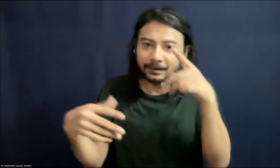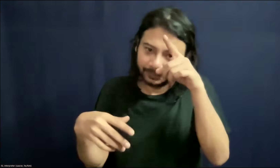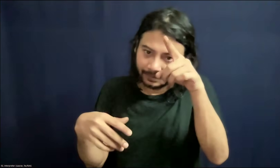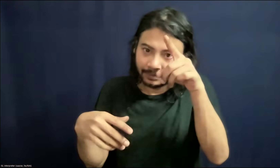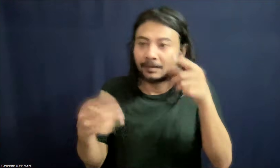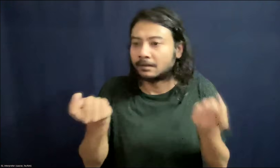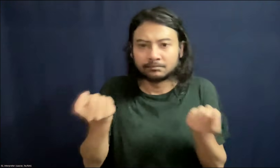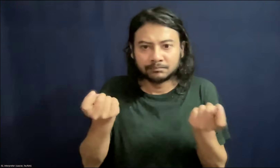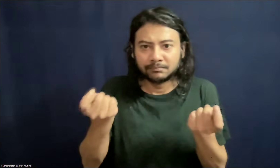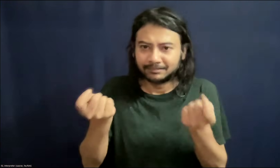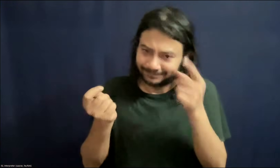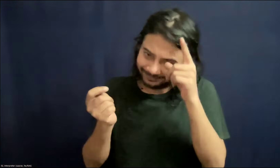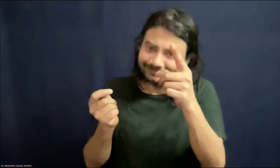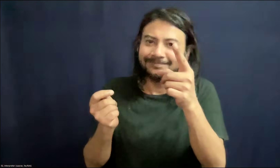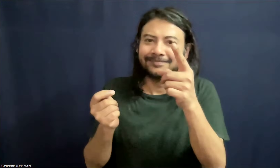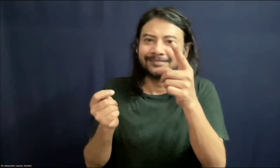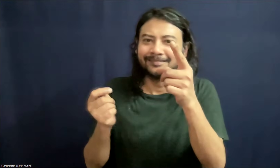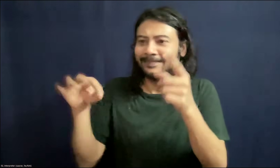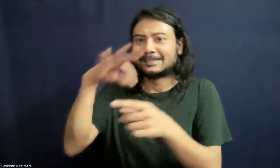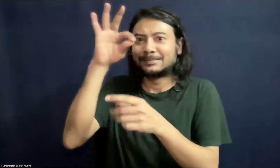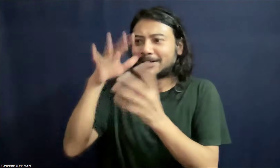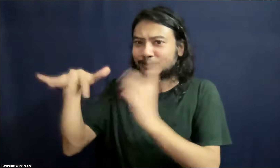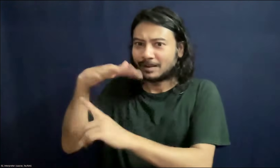beings, whether it is in spiritual world or material world.